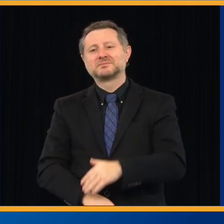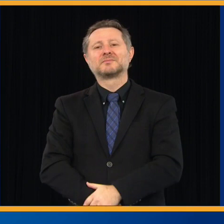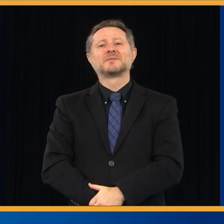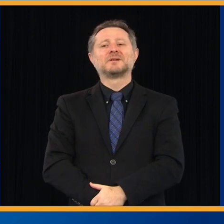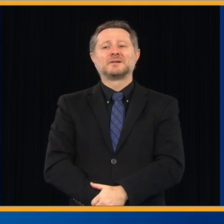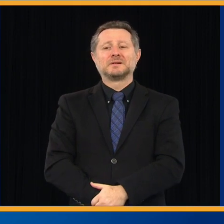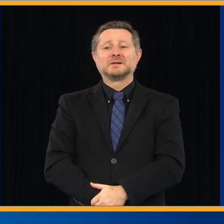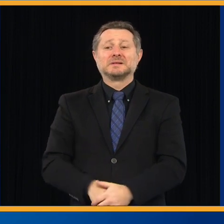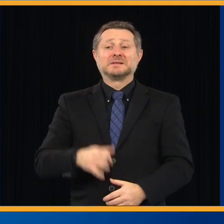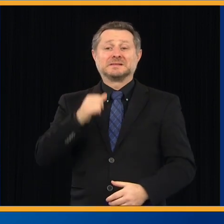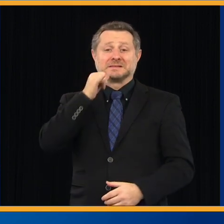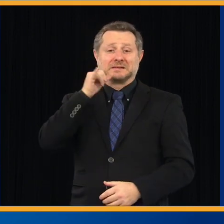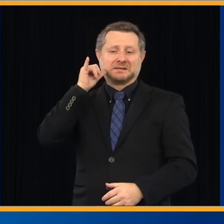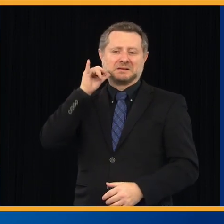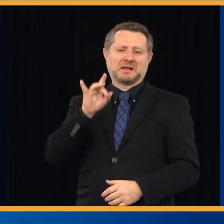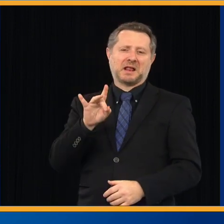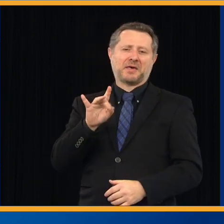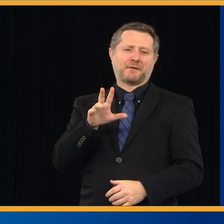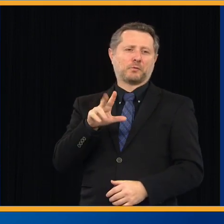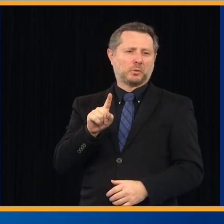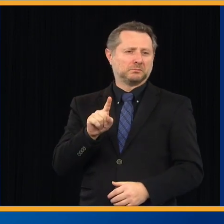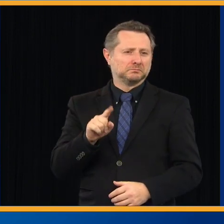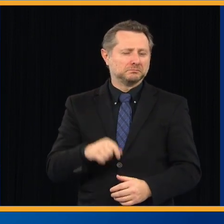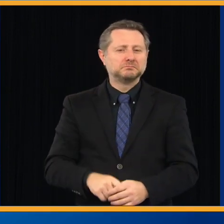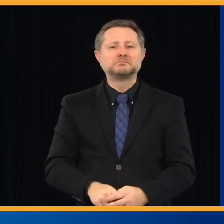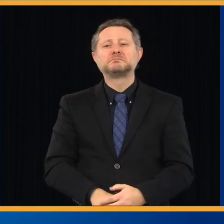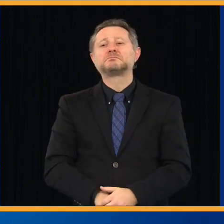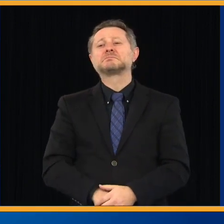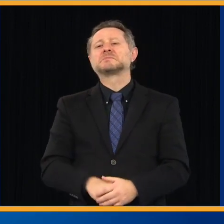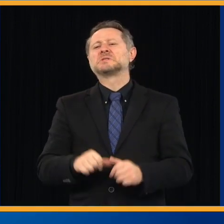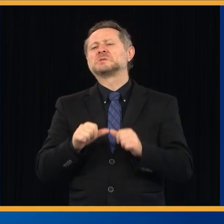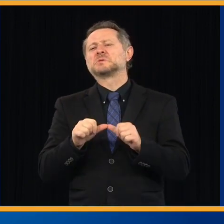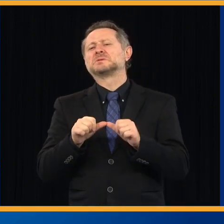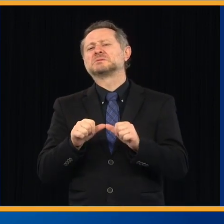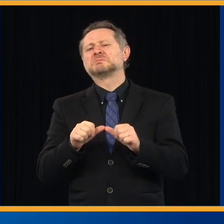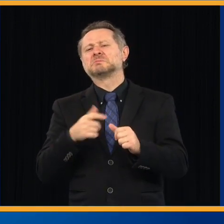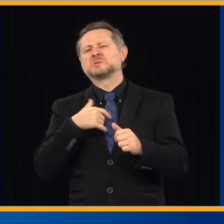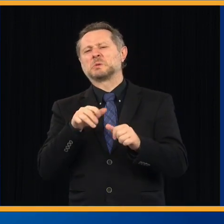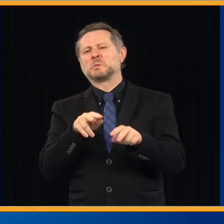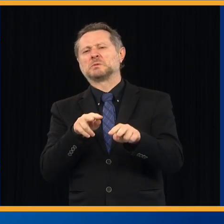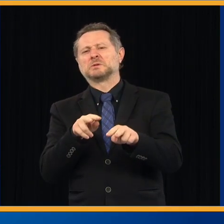was 831. We'll watch to see what happens with that.